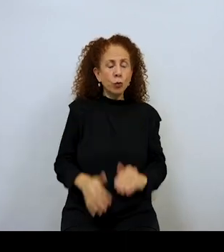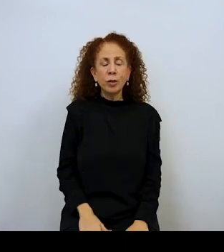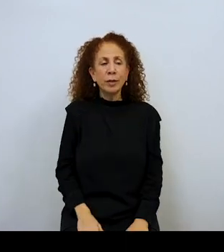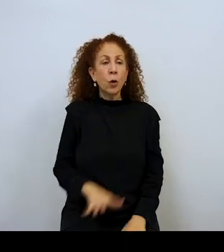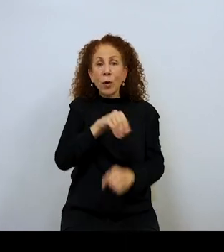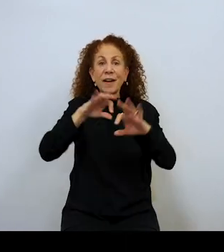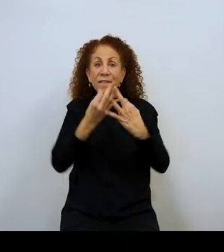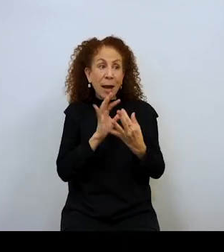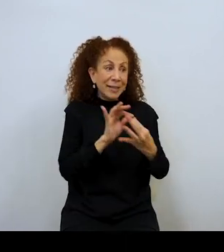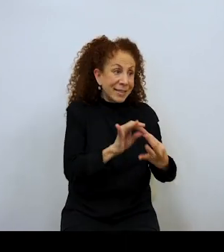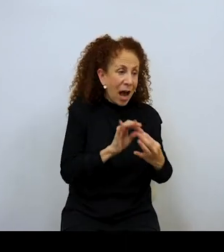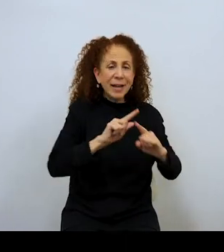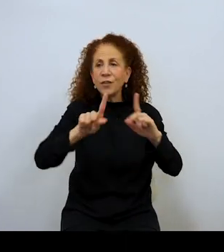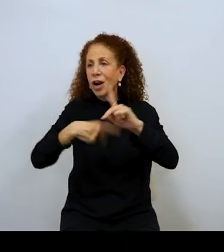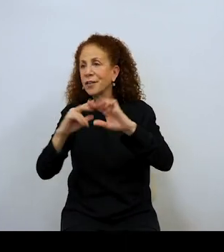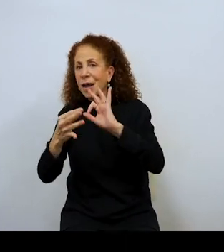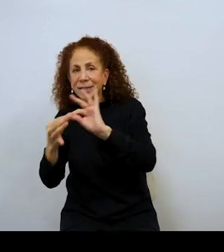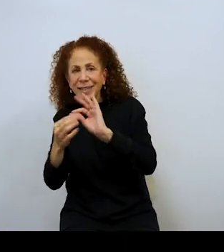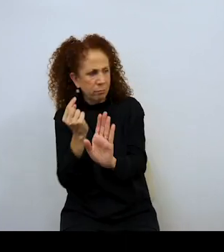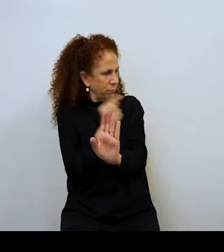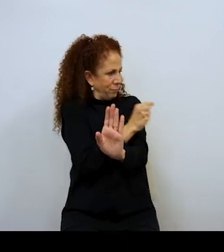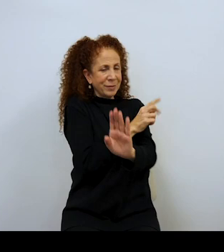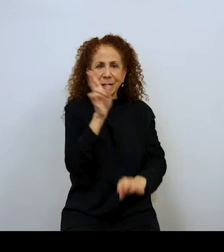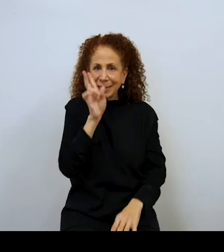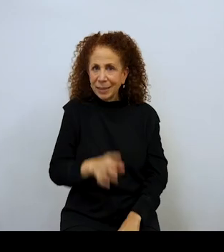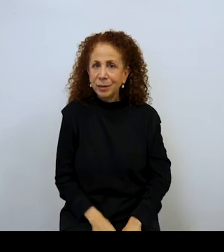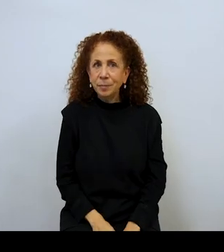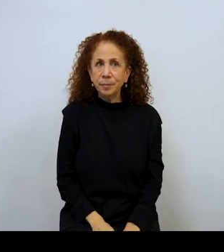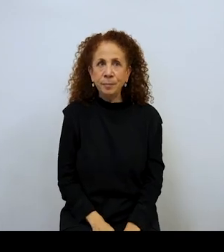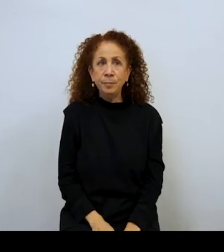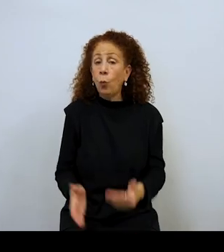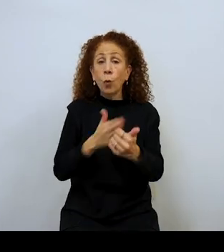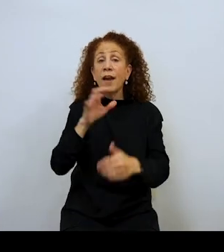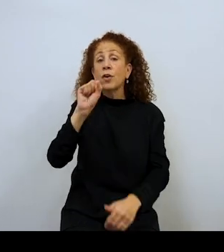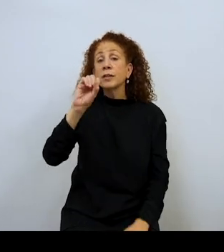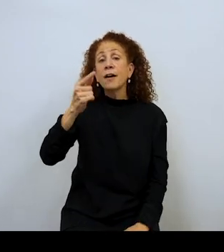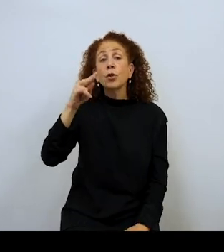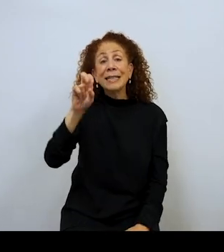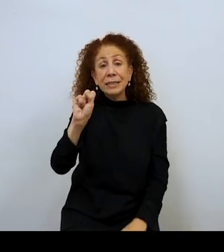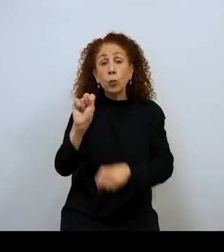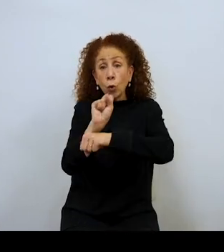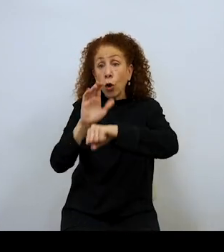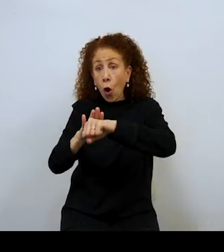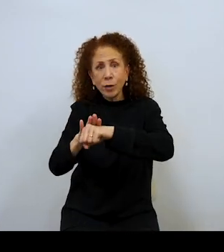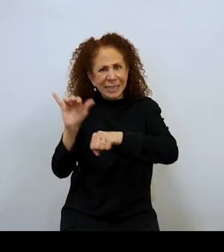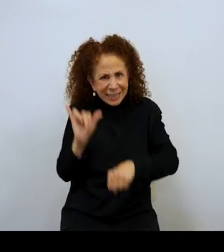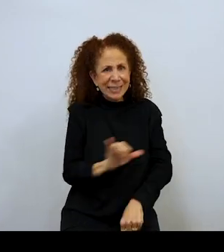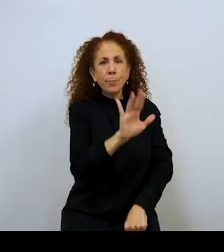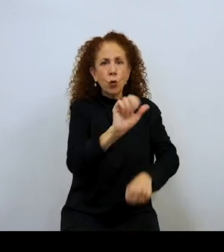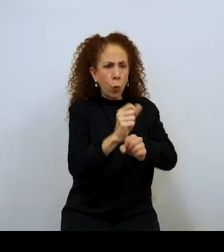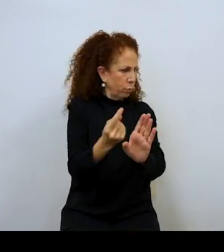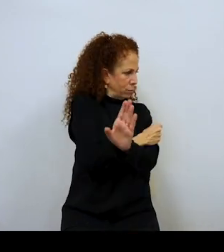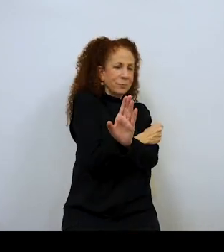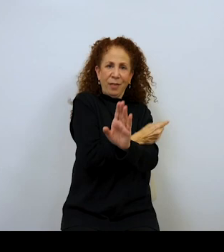family tie and different kinds of family tie, that in fact whatever Sophocles is writing about was always what you were writing about, it seemed to me. So